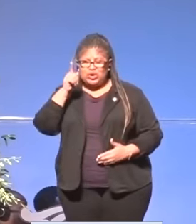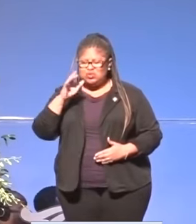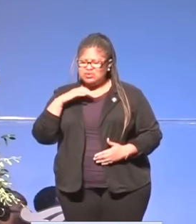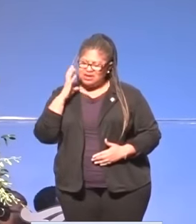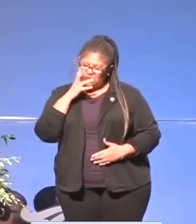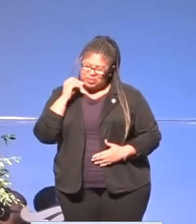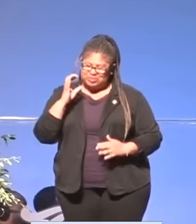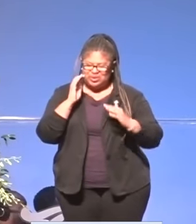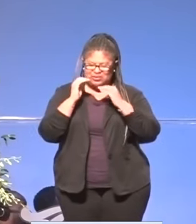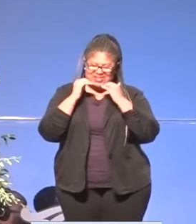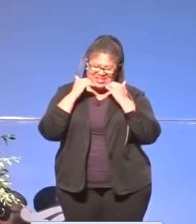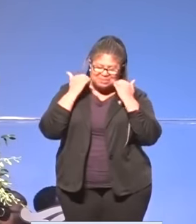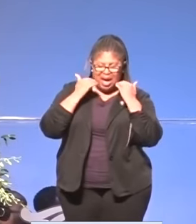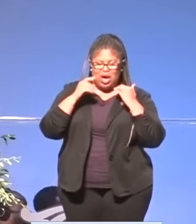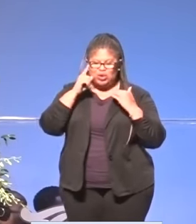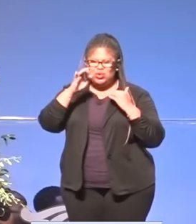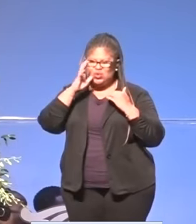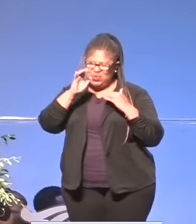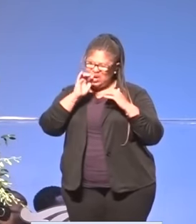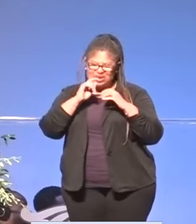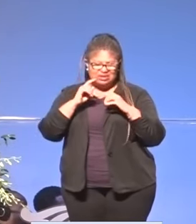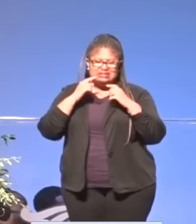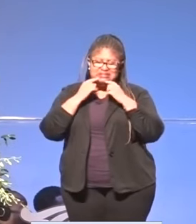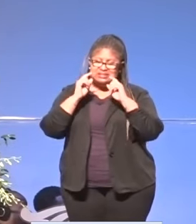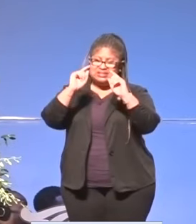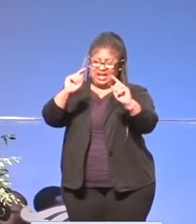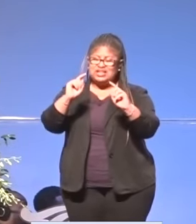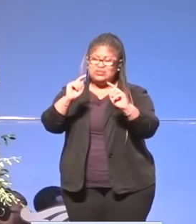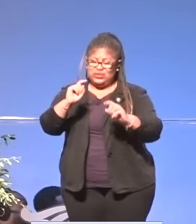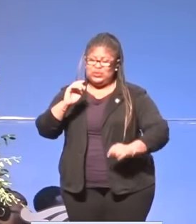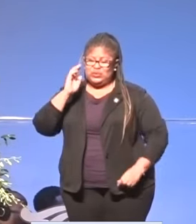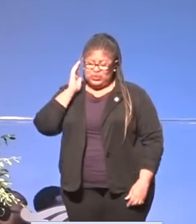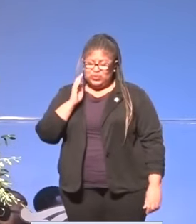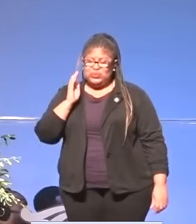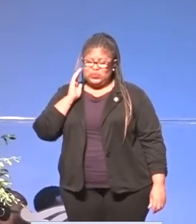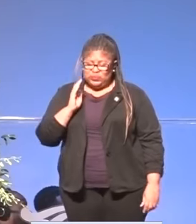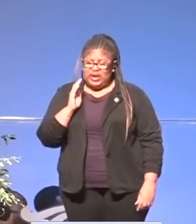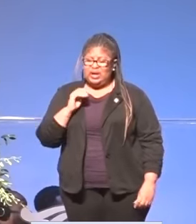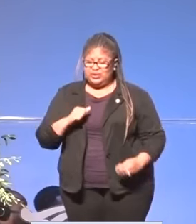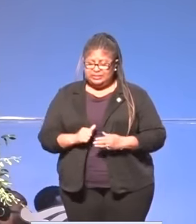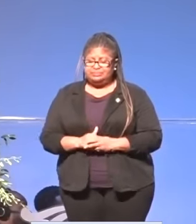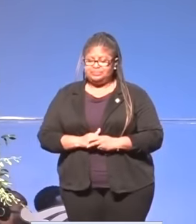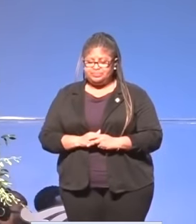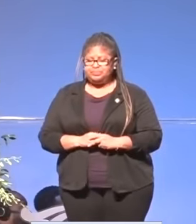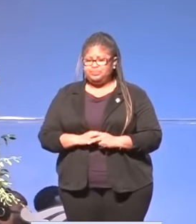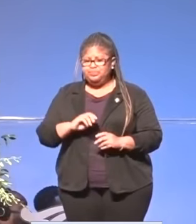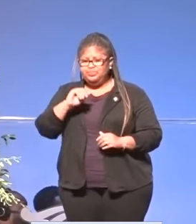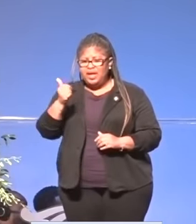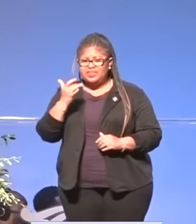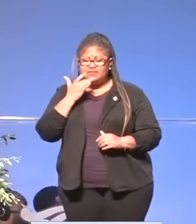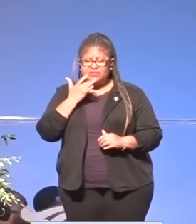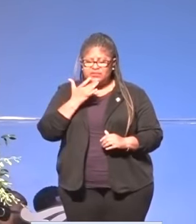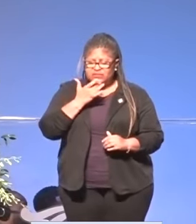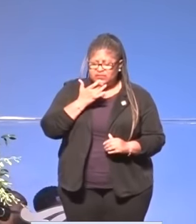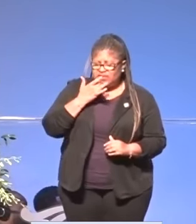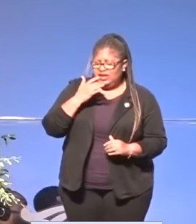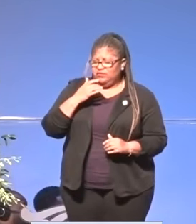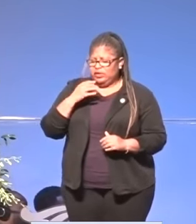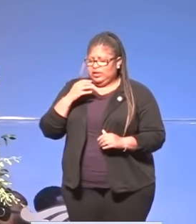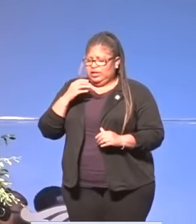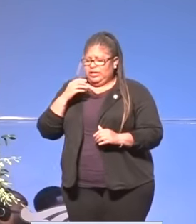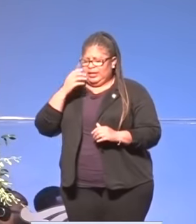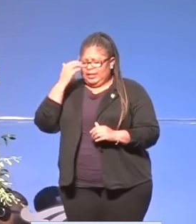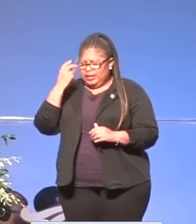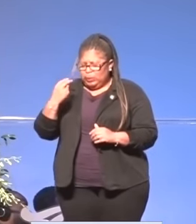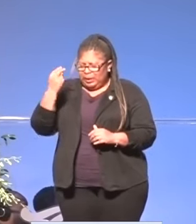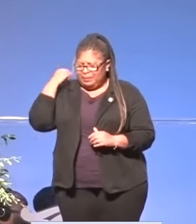beautiful smile and brains of yours." Mhm. Another favorite memory is when me and my grandmother was so worried. I mean, she was